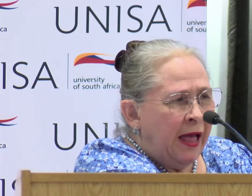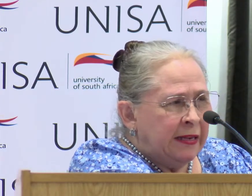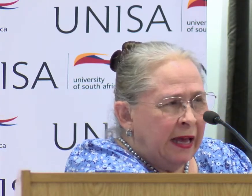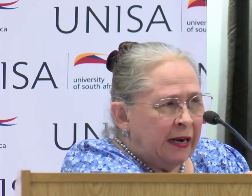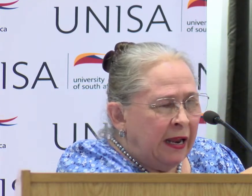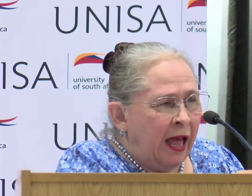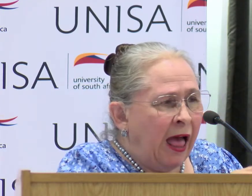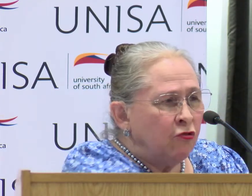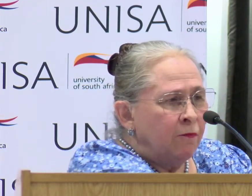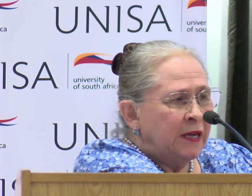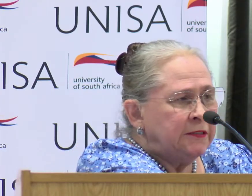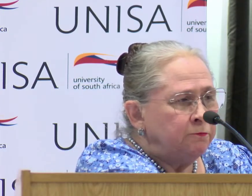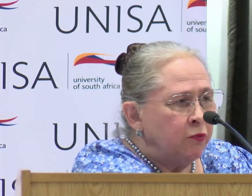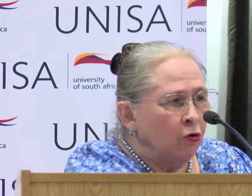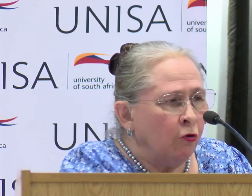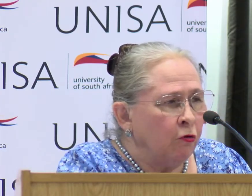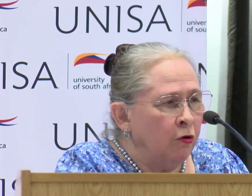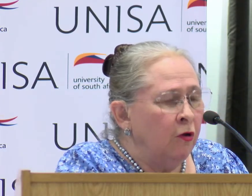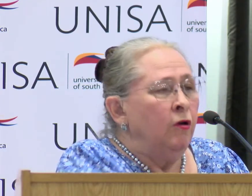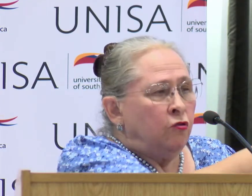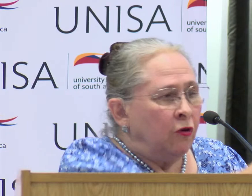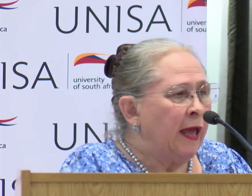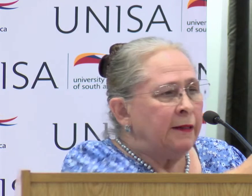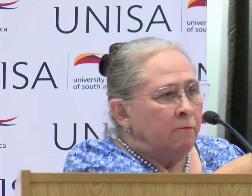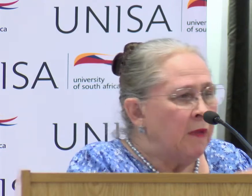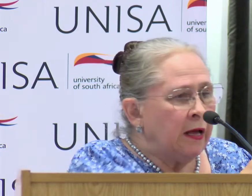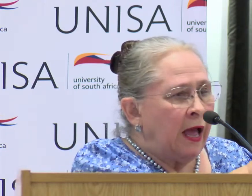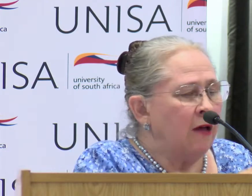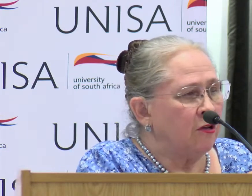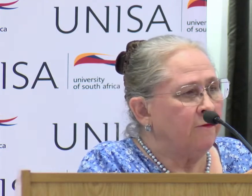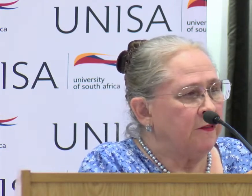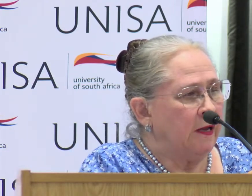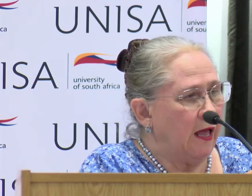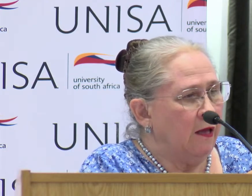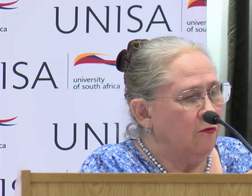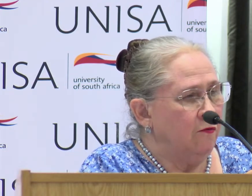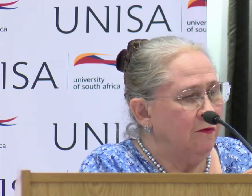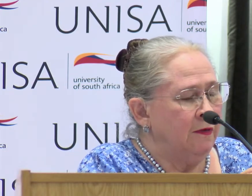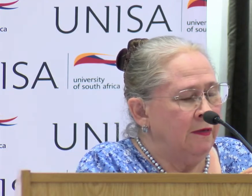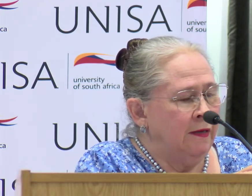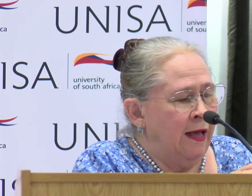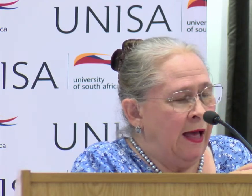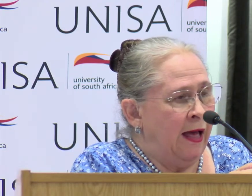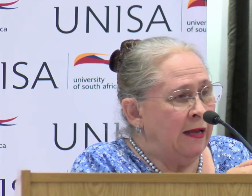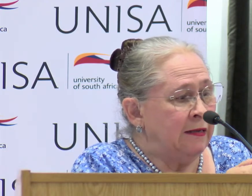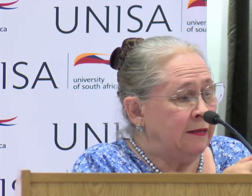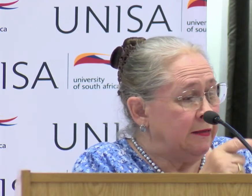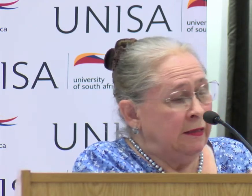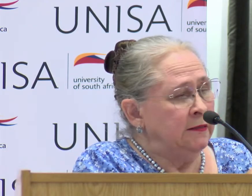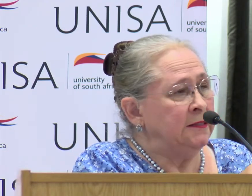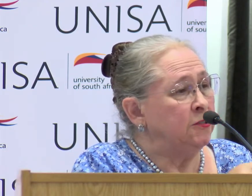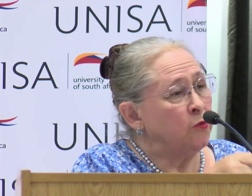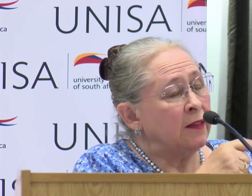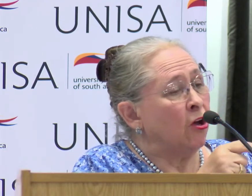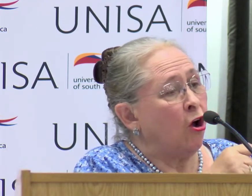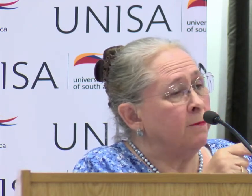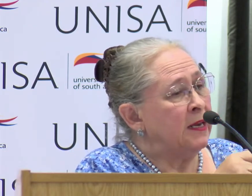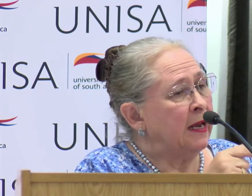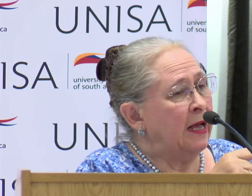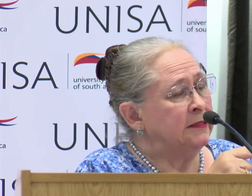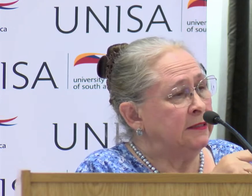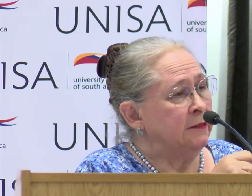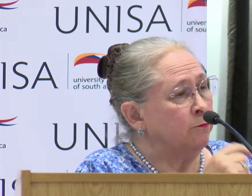special manner how you must pull to get milk out of the cow. And this is where